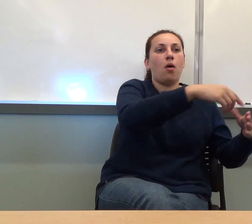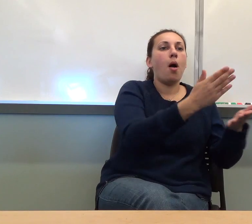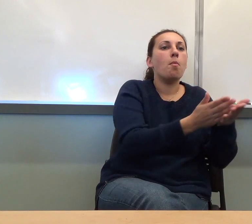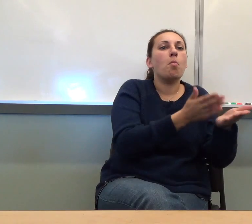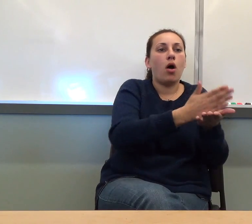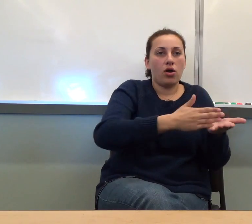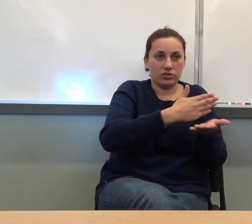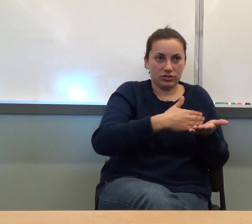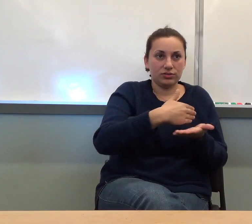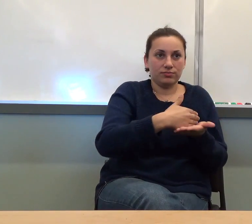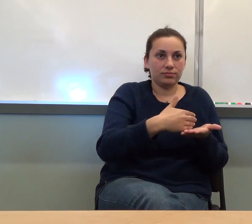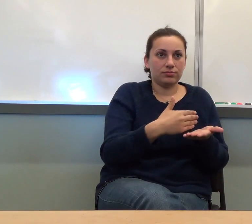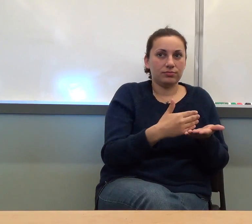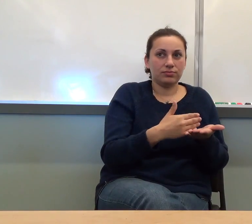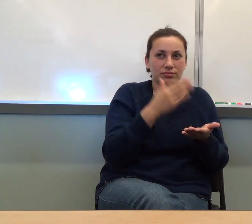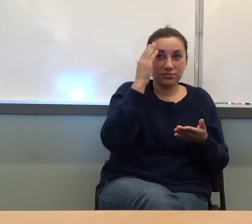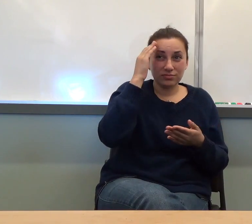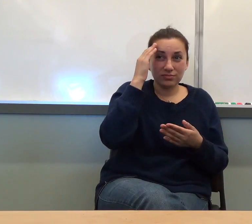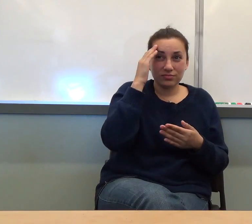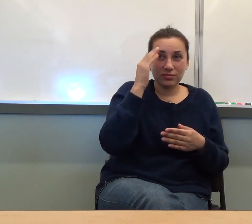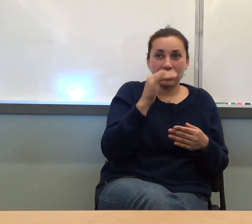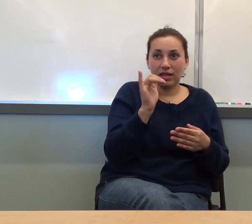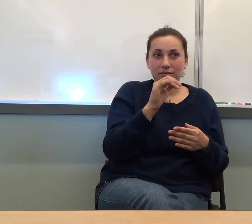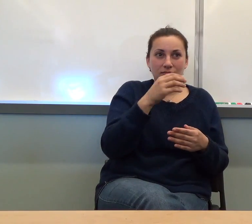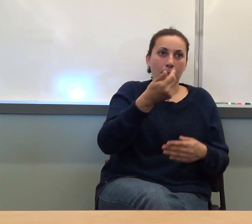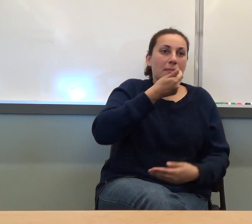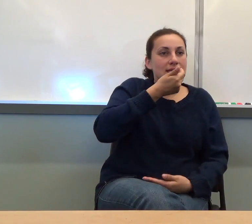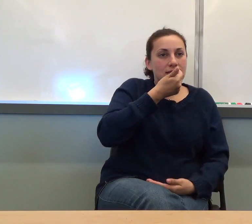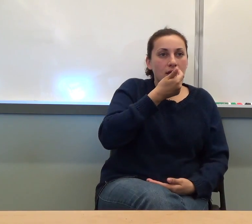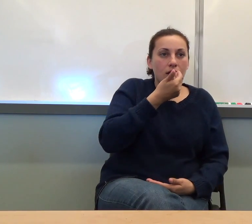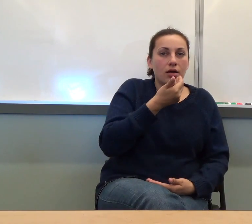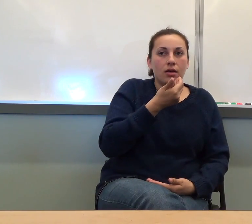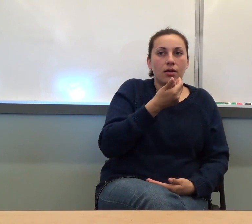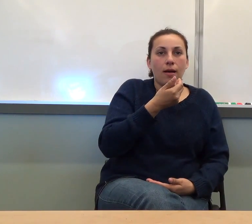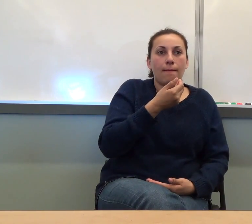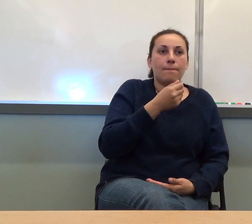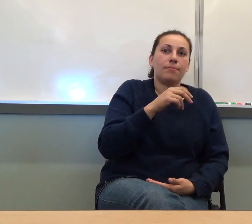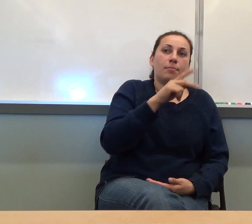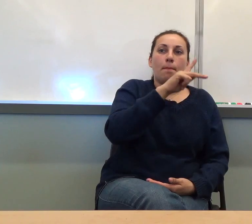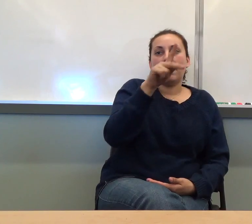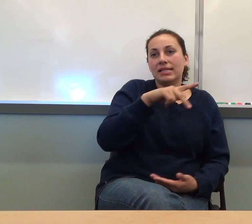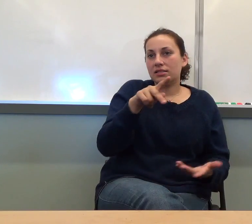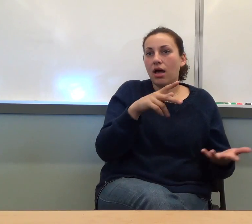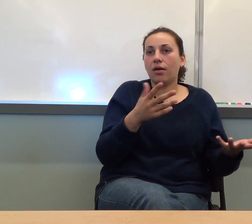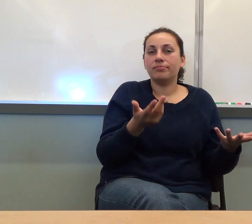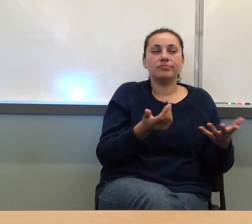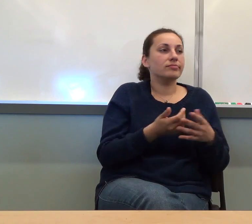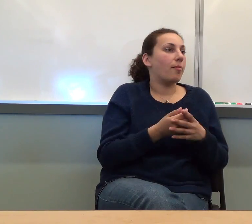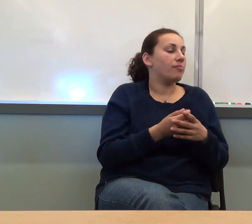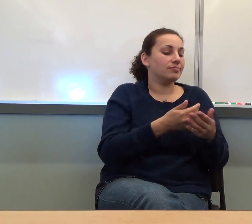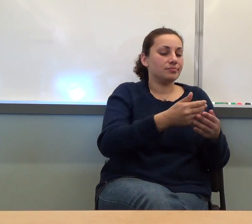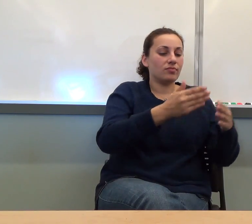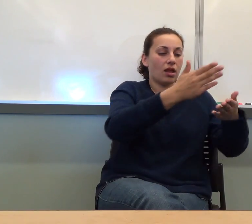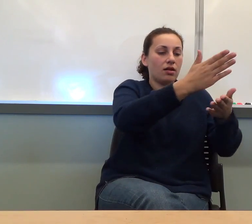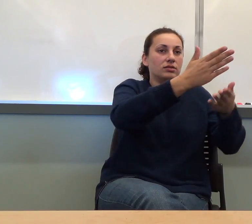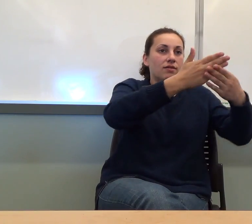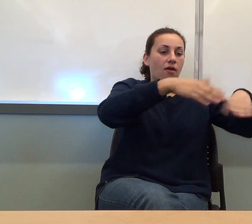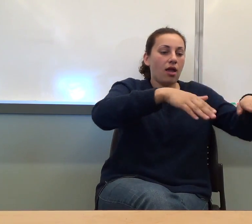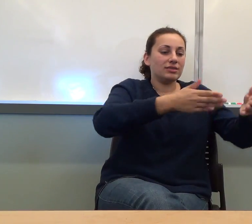We started out with that a long time ago, pizza stuff. So we have a pizza divided into 6. Only 2 of